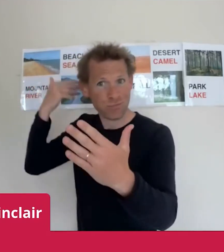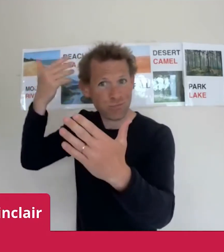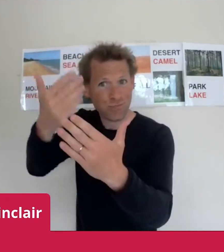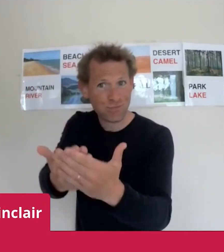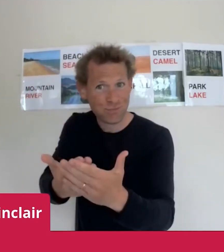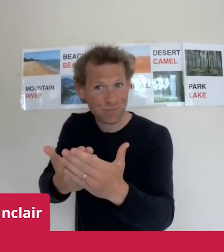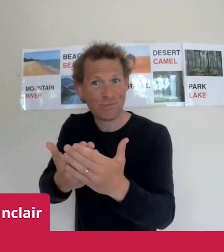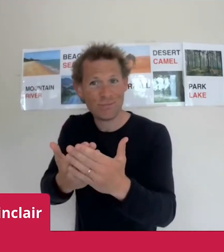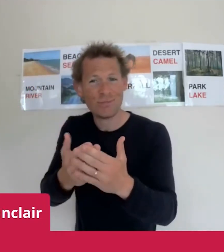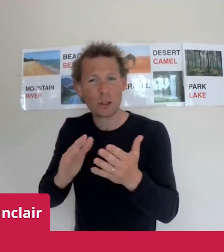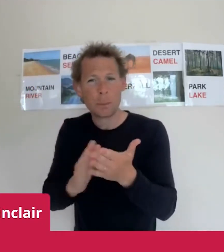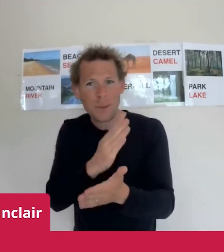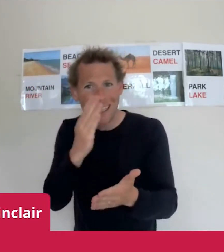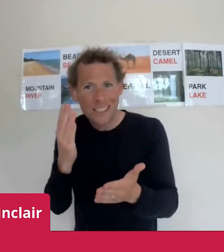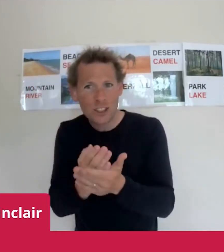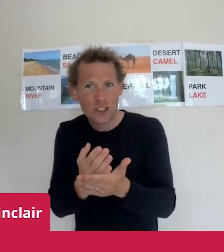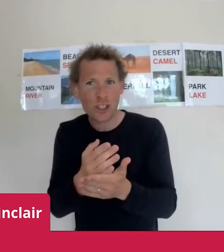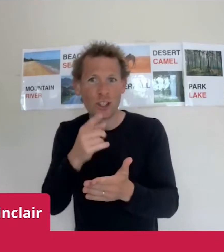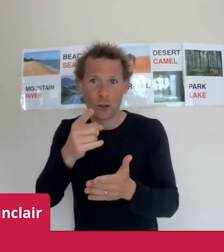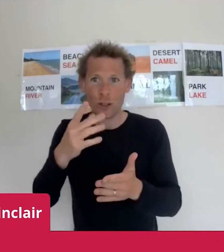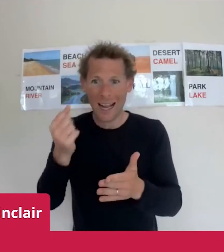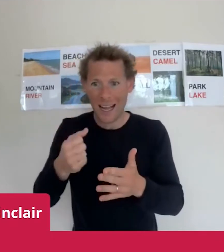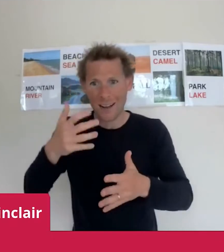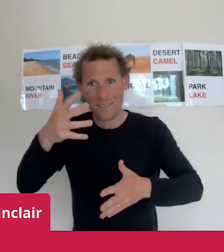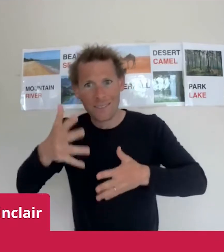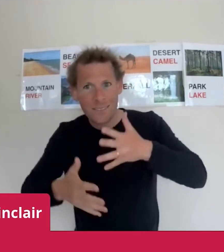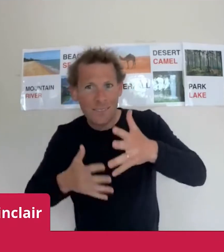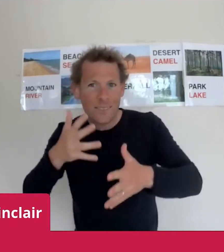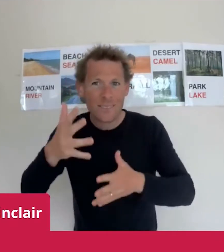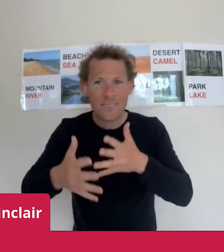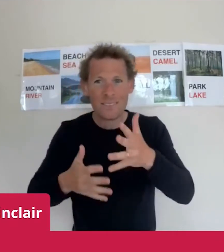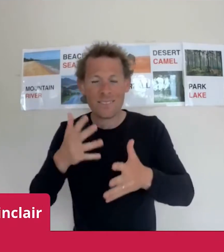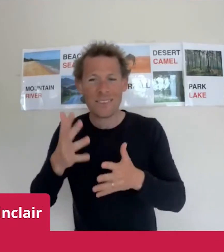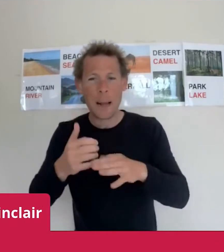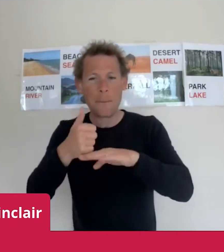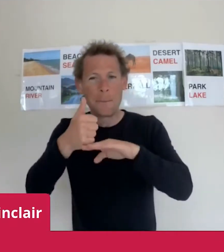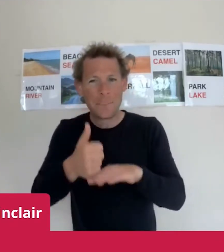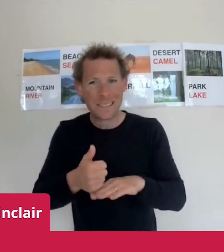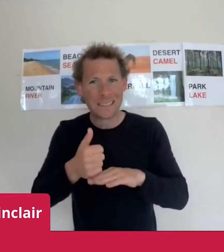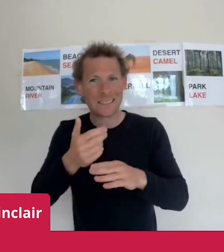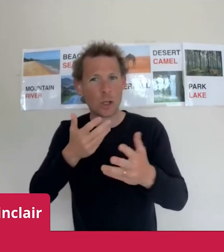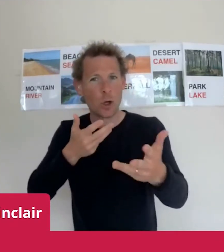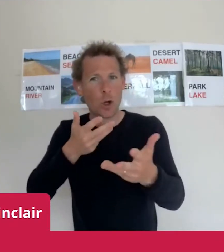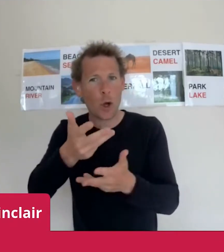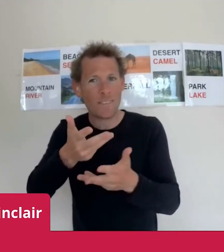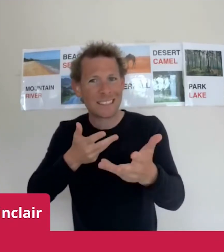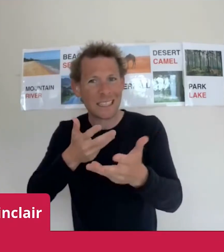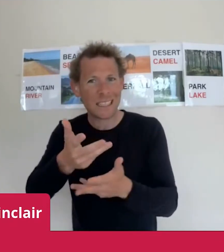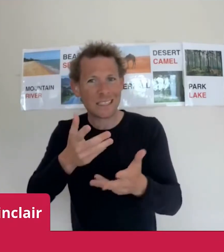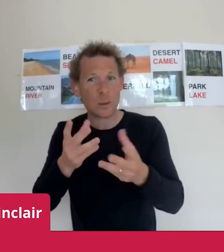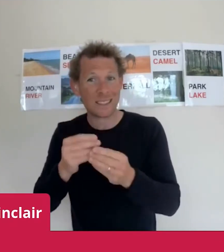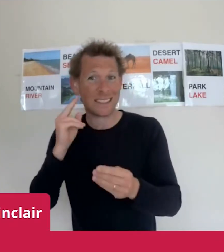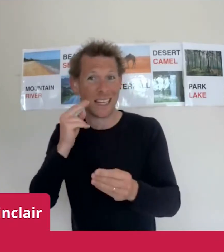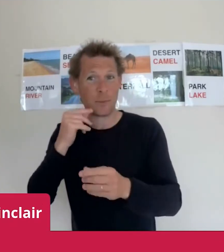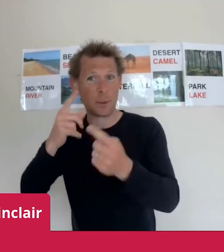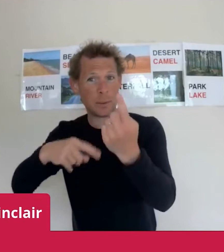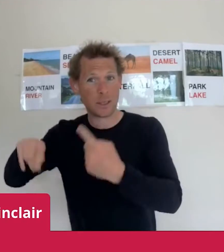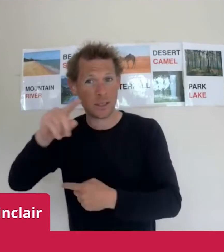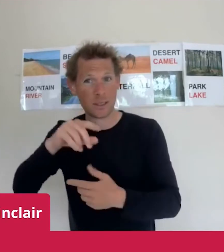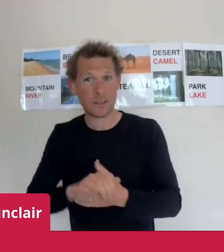of all of the sessions that we've done right from the very start to make sure that you've got all of the signs that you need to be able to have a basic conversation